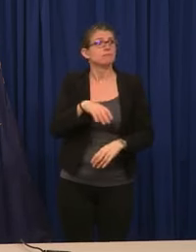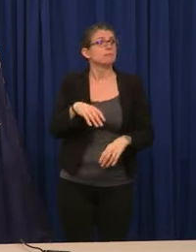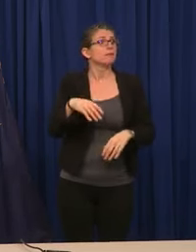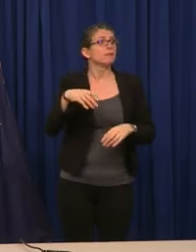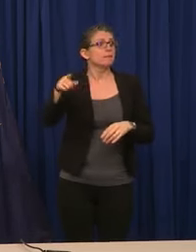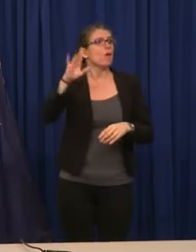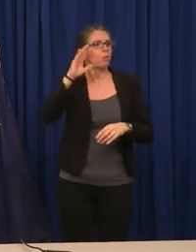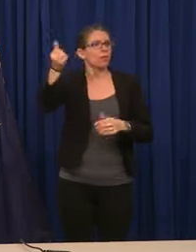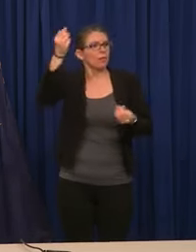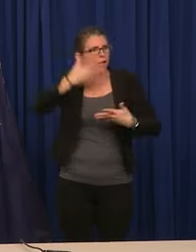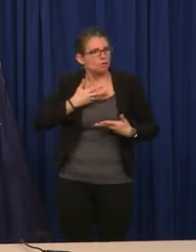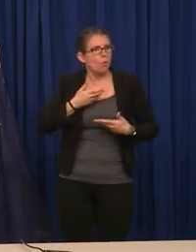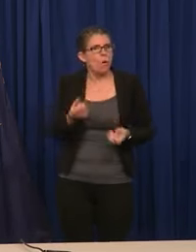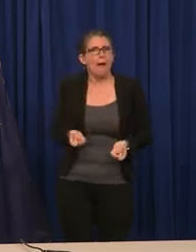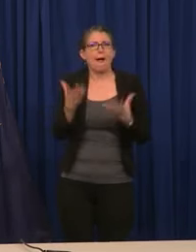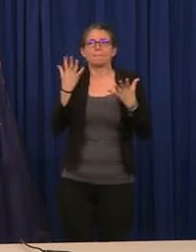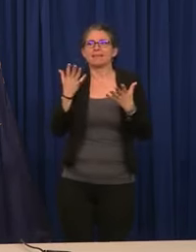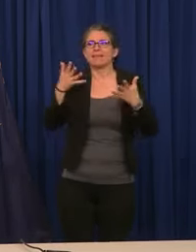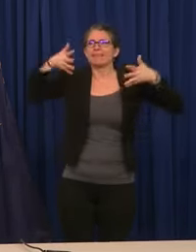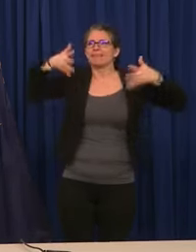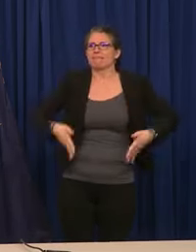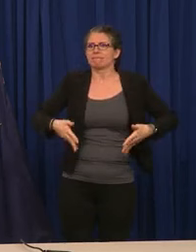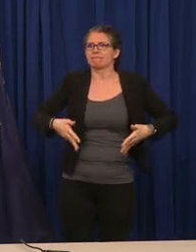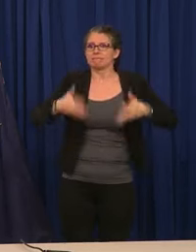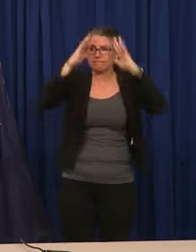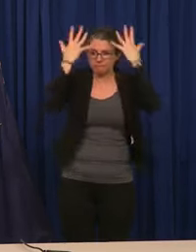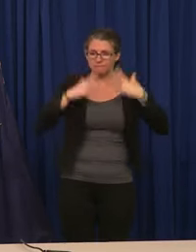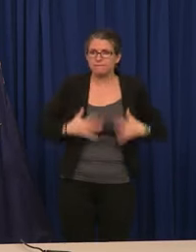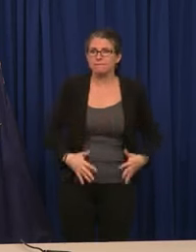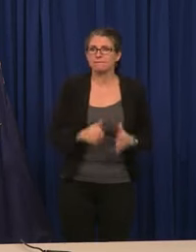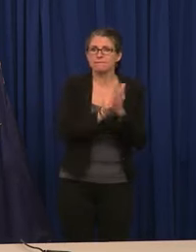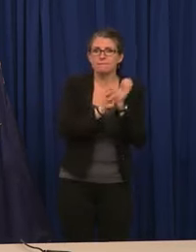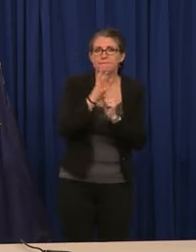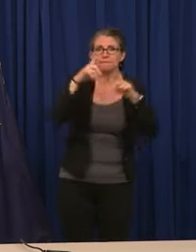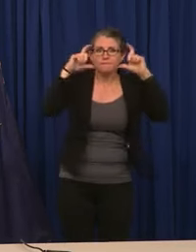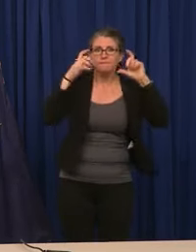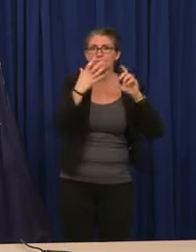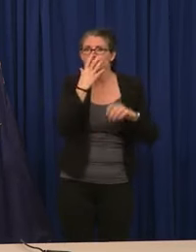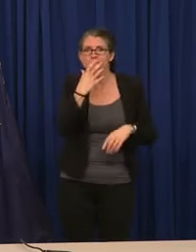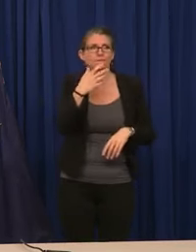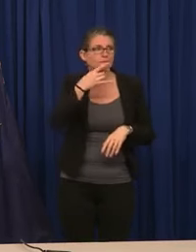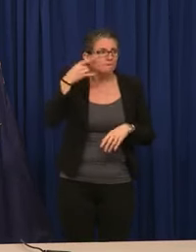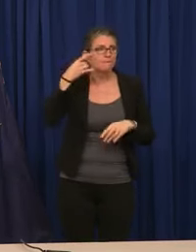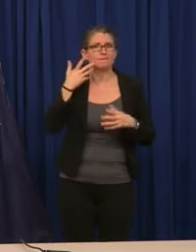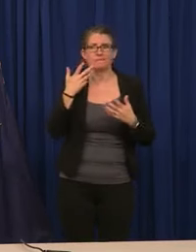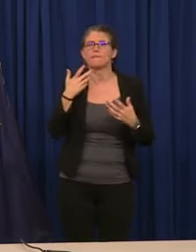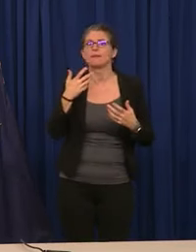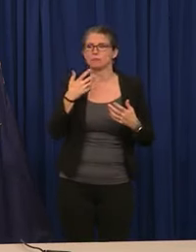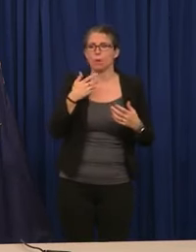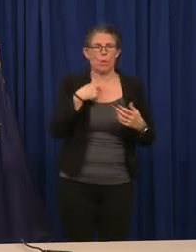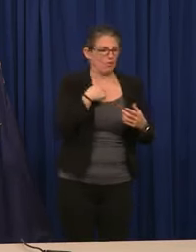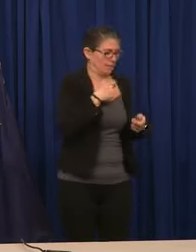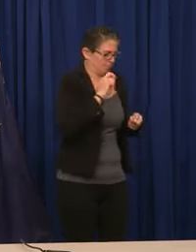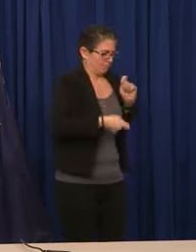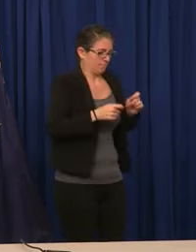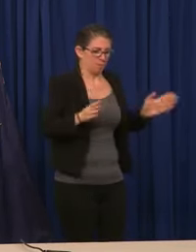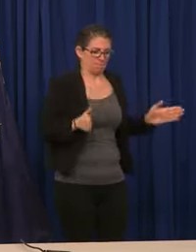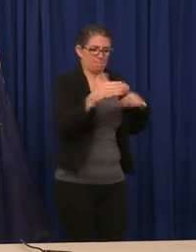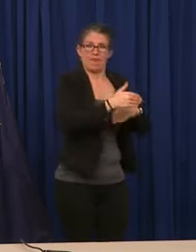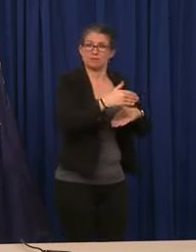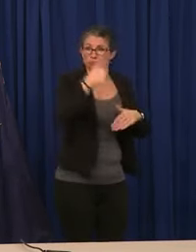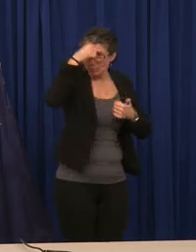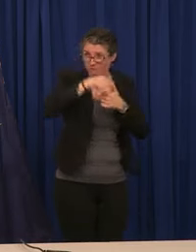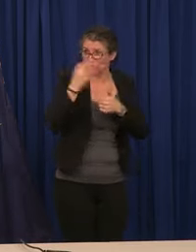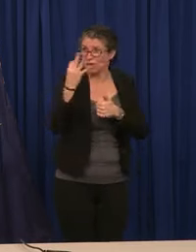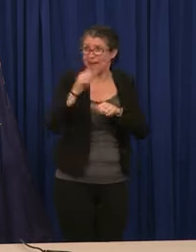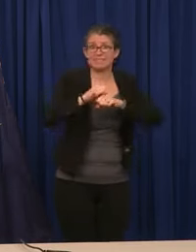make sure that we can balance the load of PPE that's required across the state at any one time. So that's kind of how we